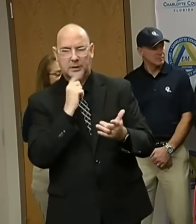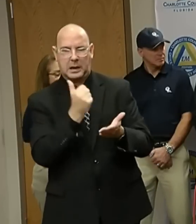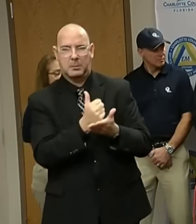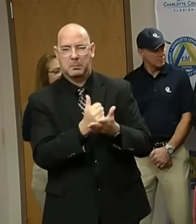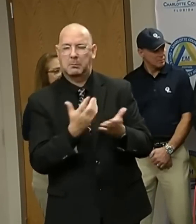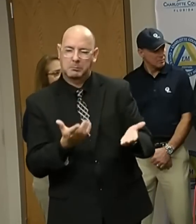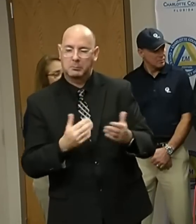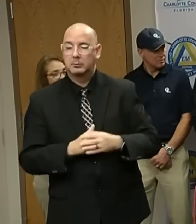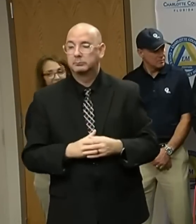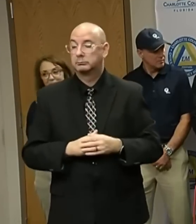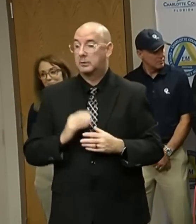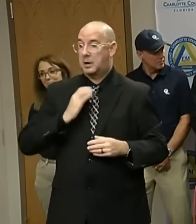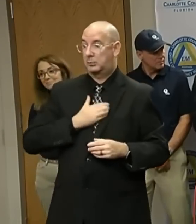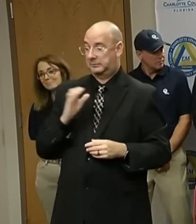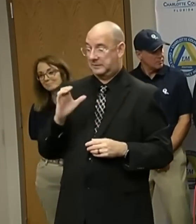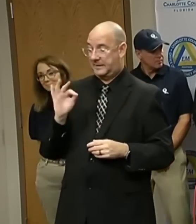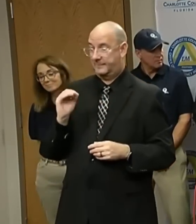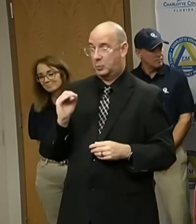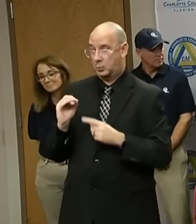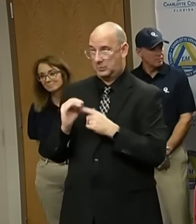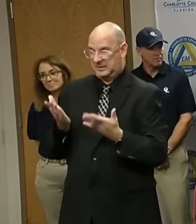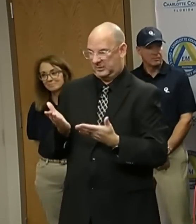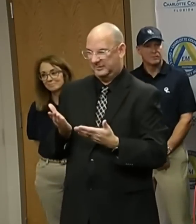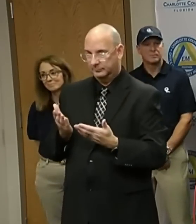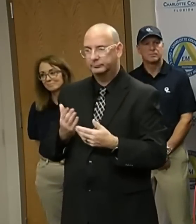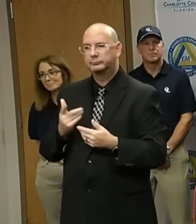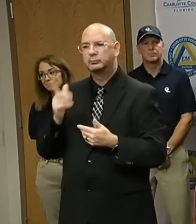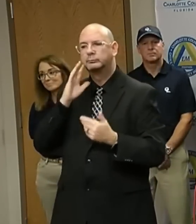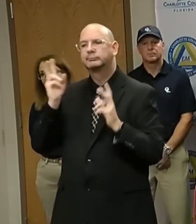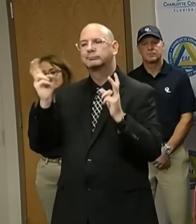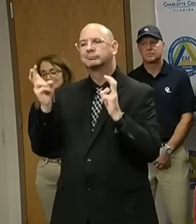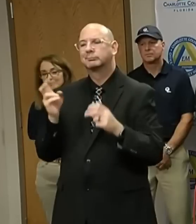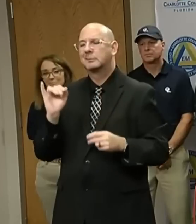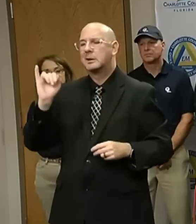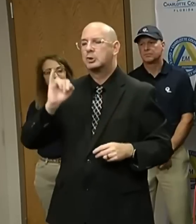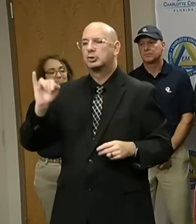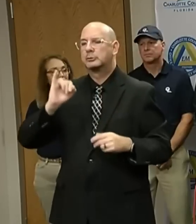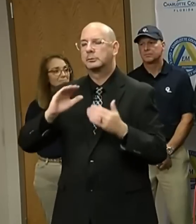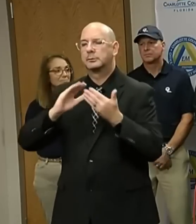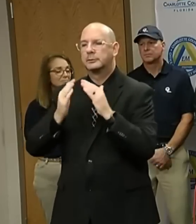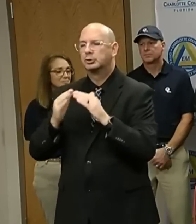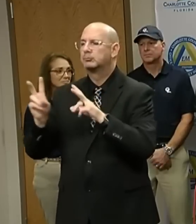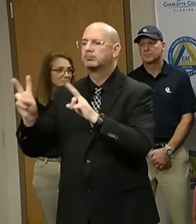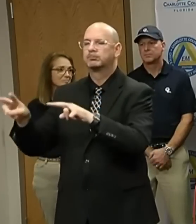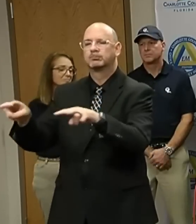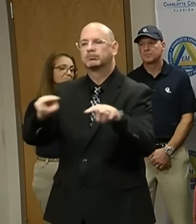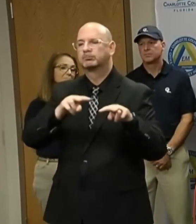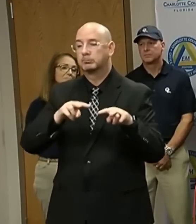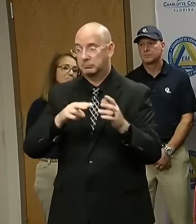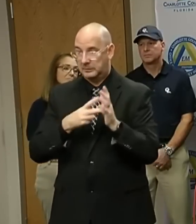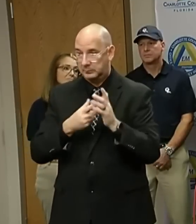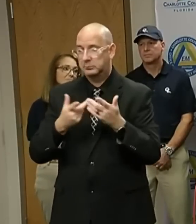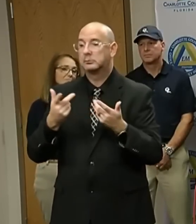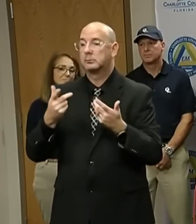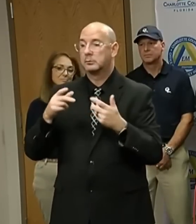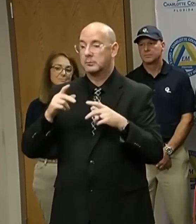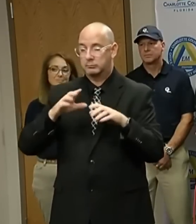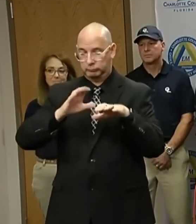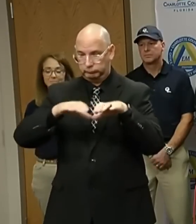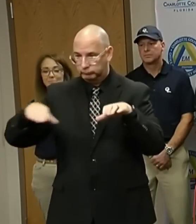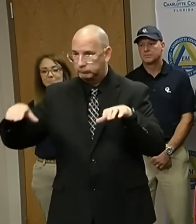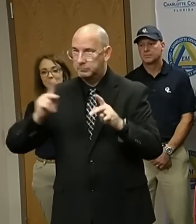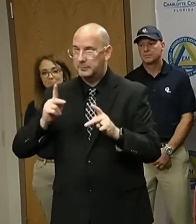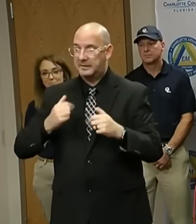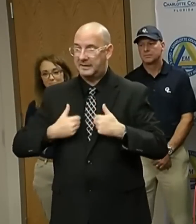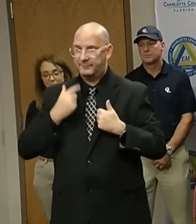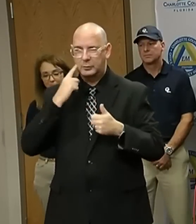recovery centers, they're going to have insurance villages. If you look at what Lee County had to deal with, these are massive, massive flood